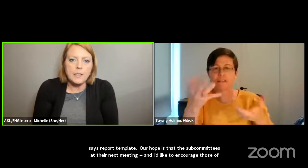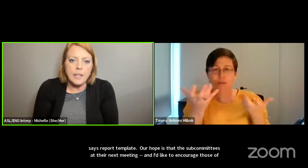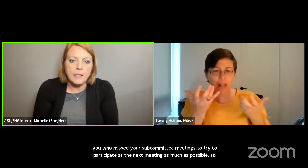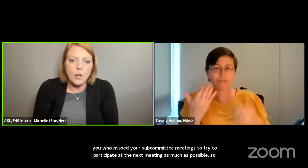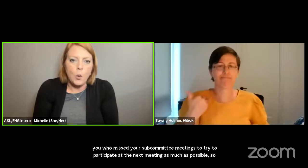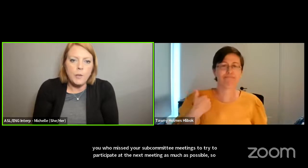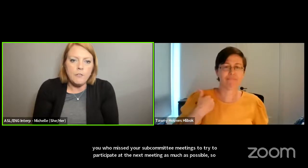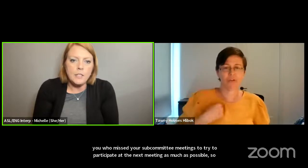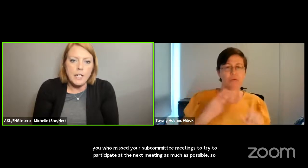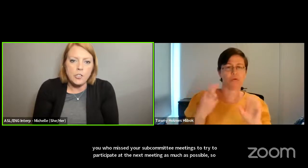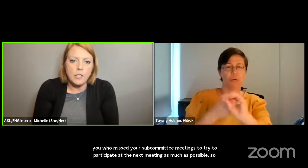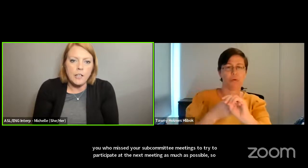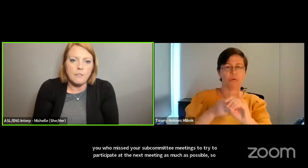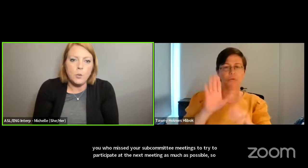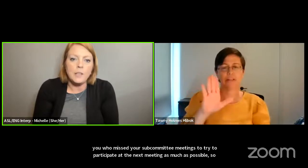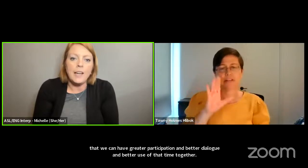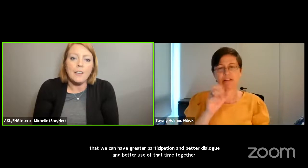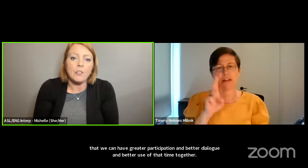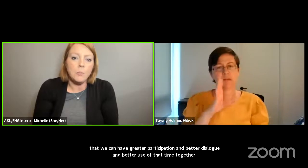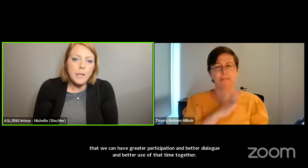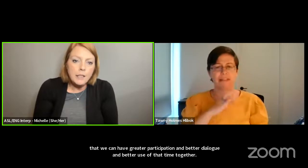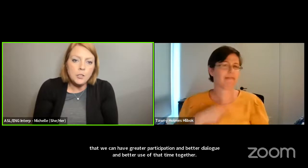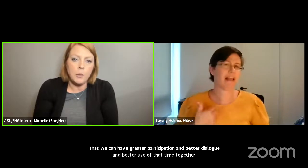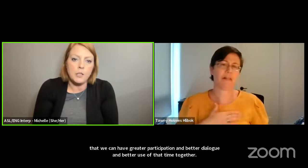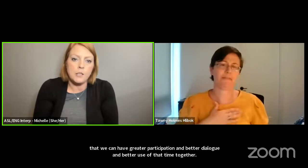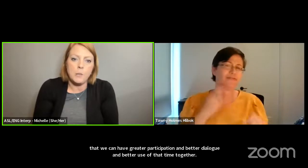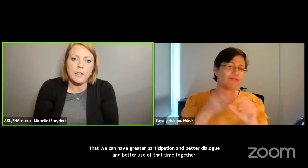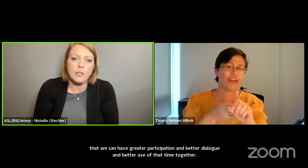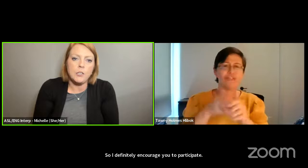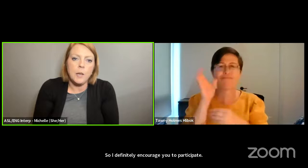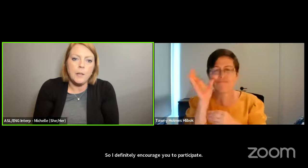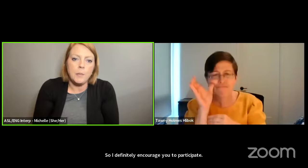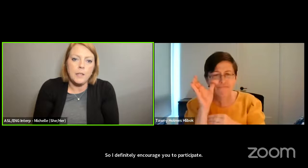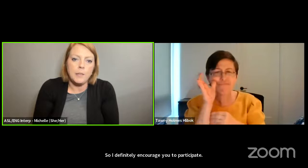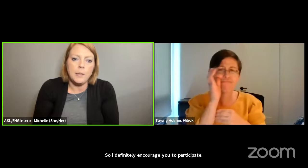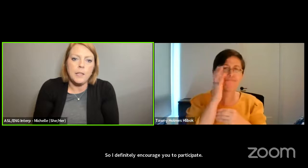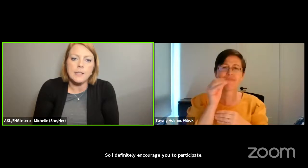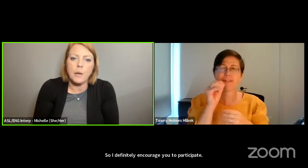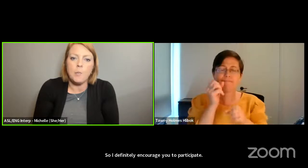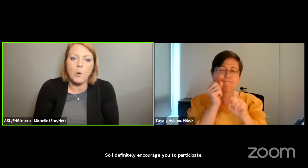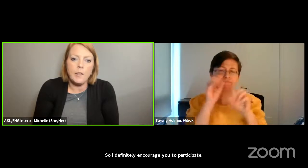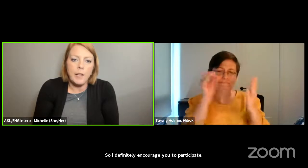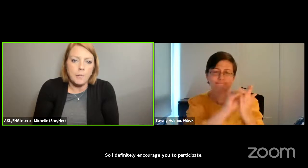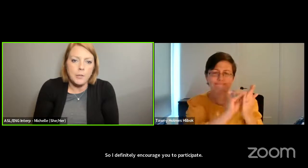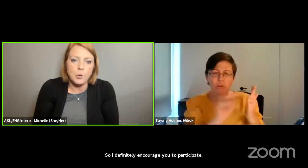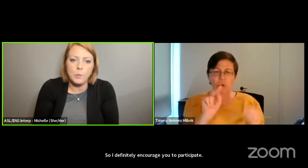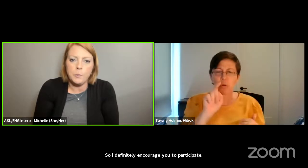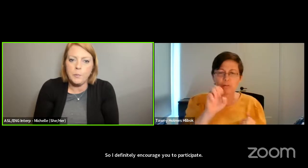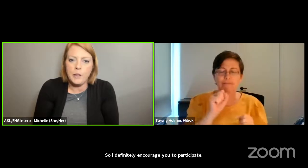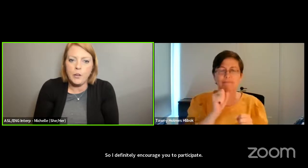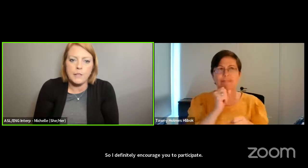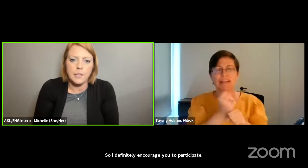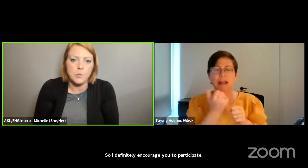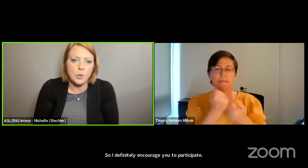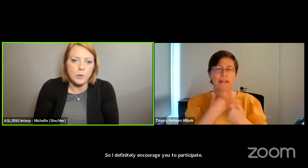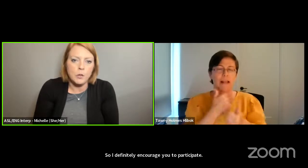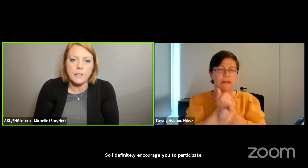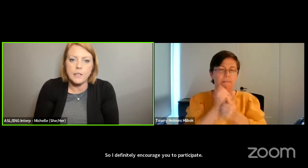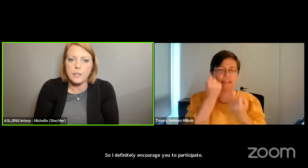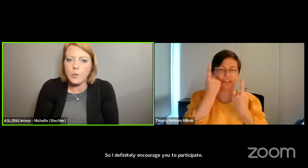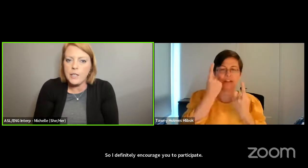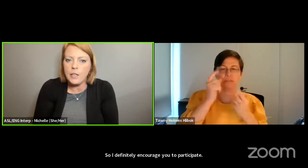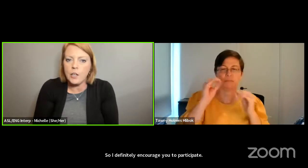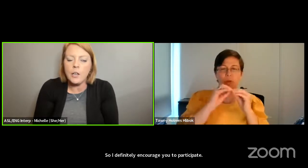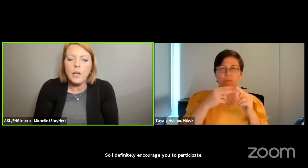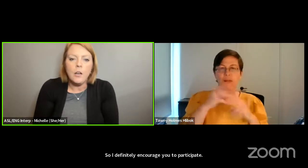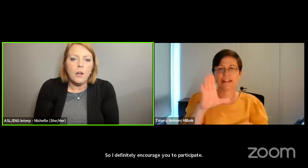to extend an open invitation. If you would like for me to participate in your subcommittee meetings, I'm more than happy to be there as an observer,